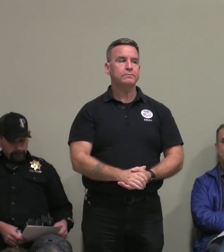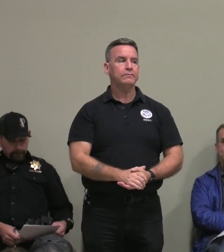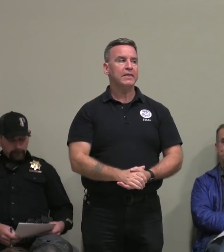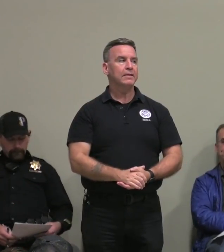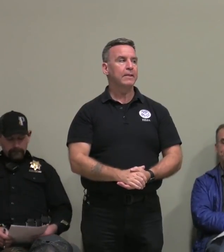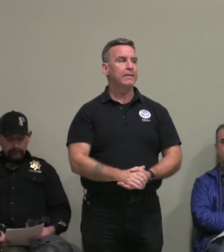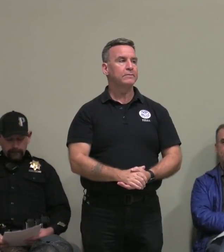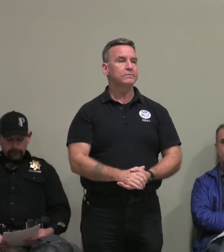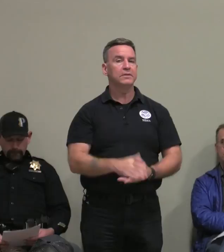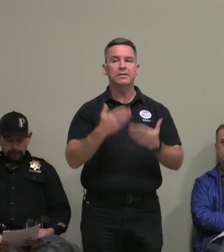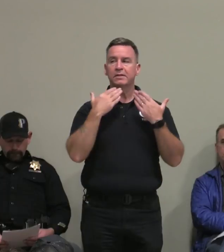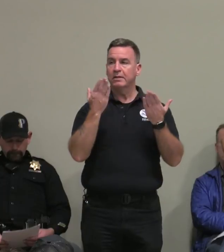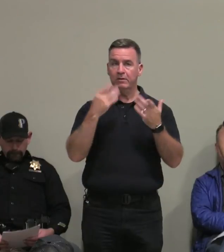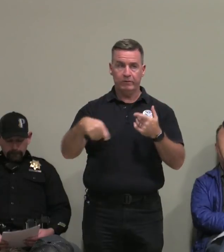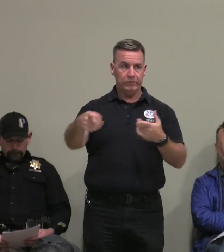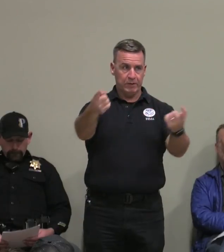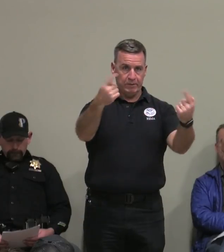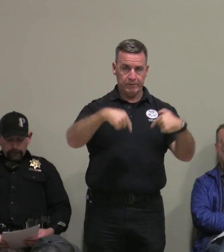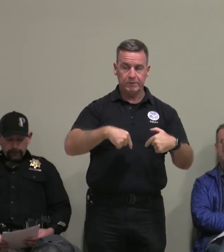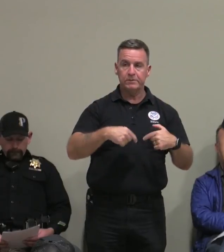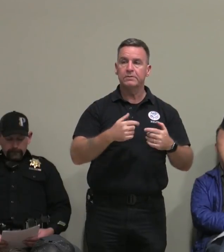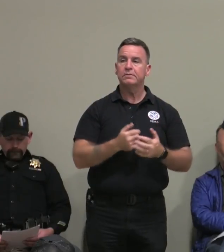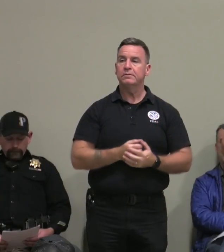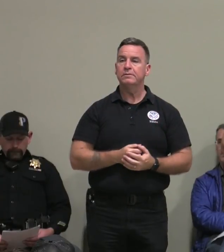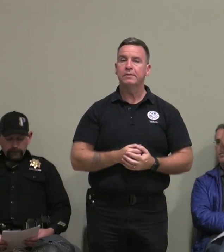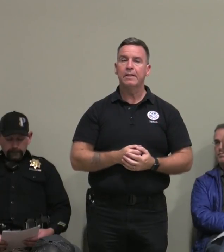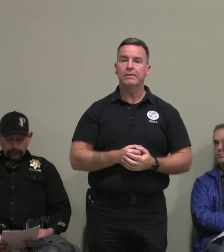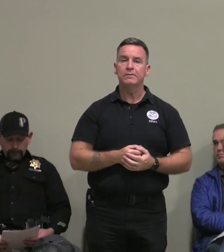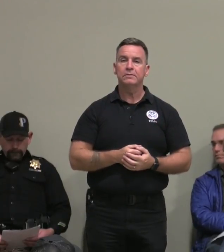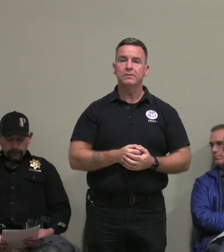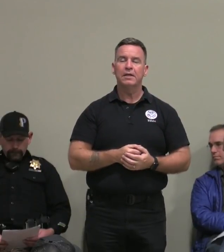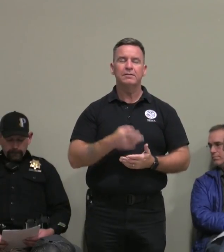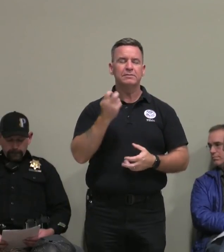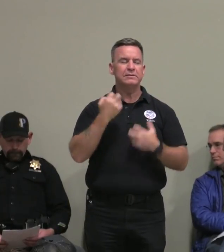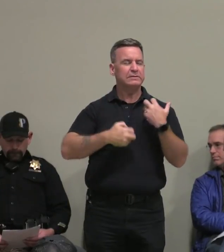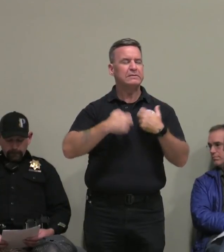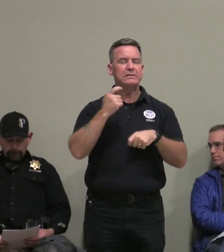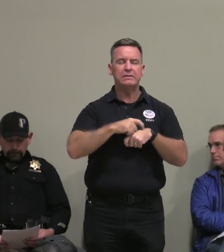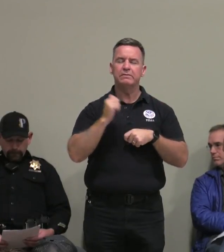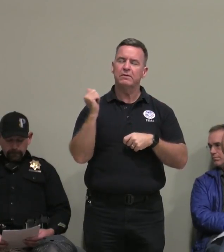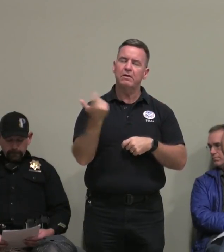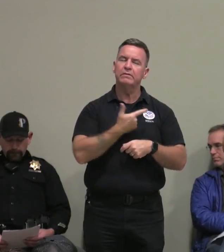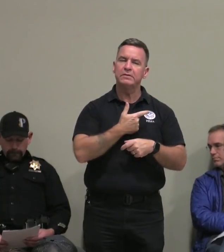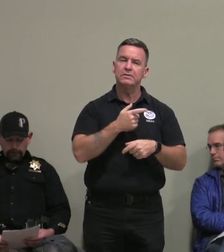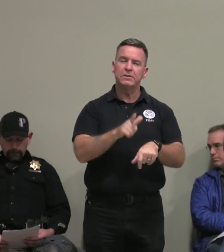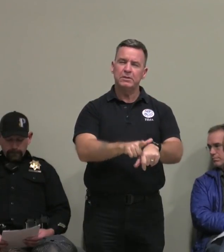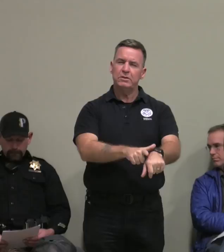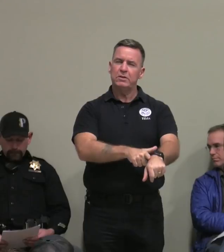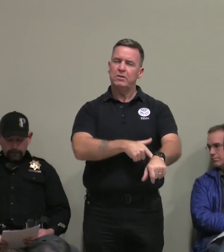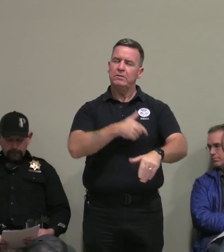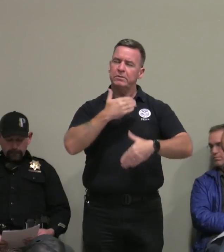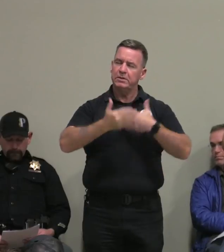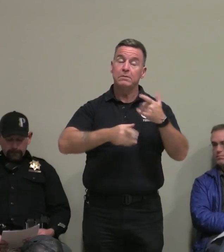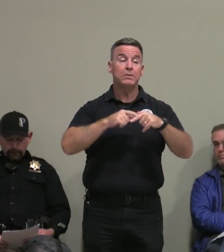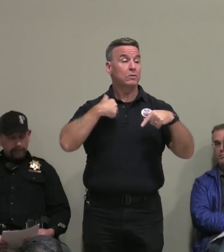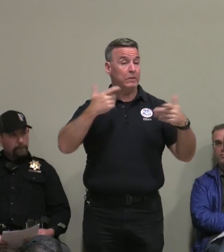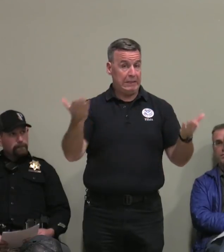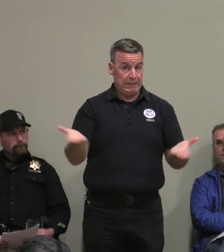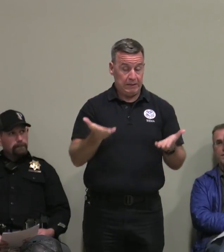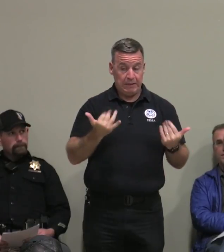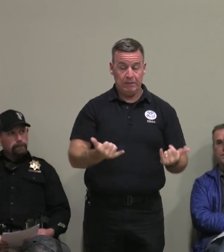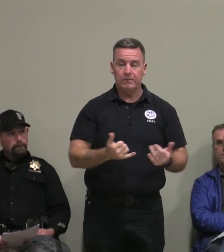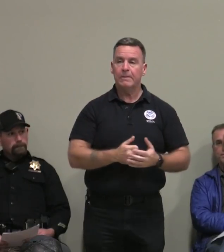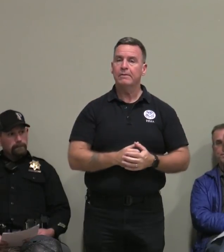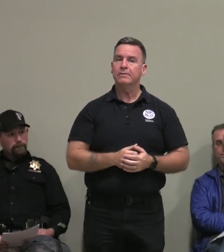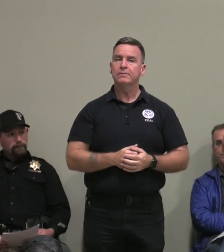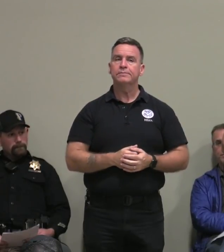So, you know, thank you all for coming here. It's pretty trying times for all of us. It's going to be a long road. But we're here. And part